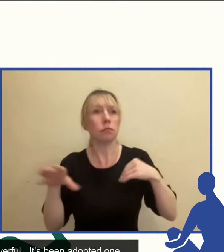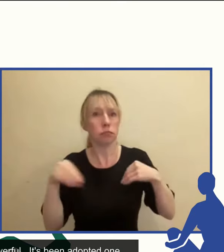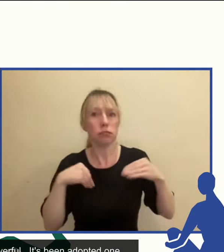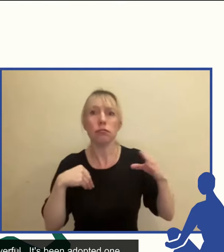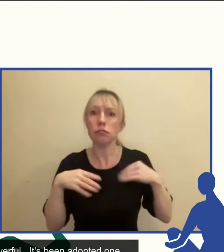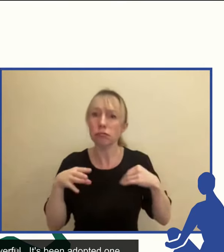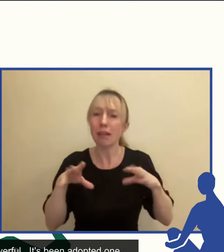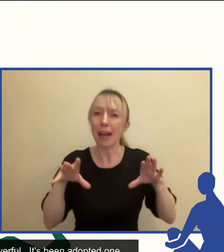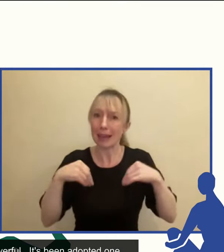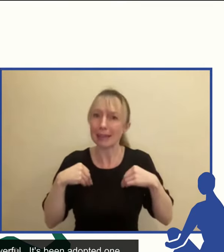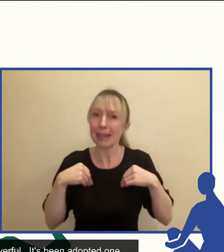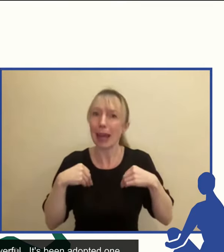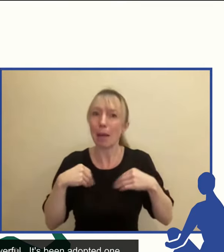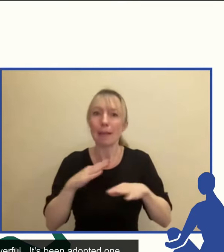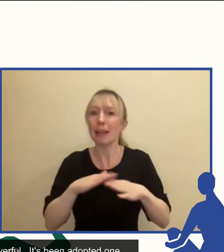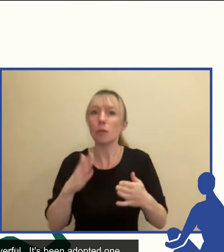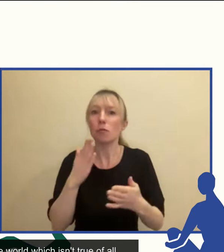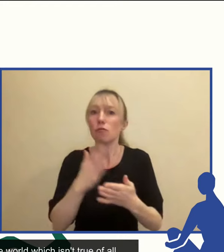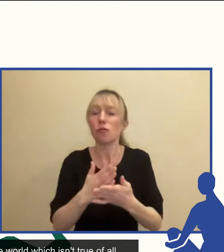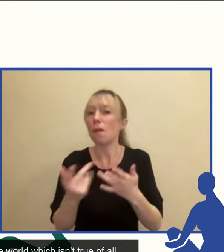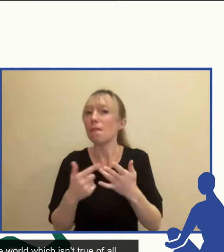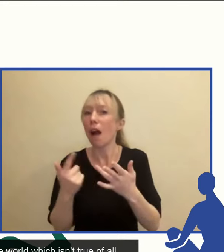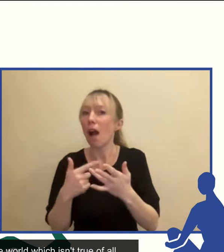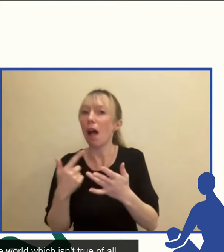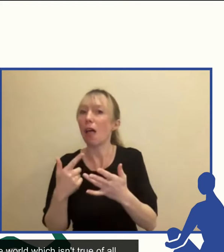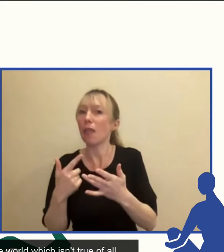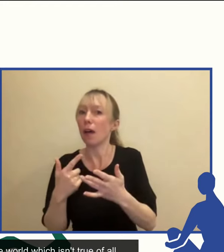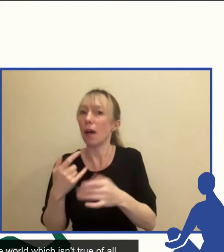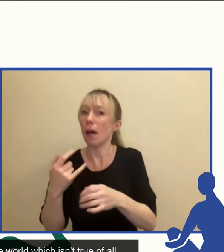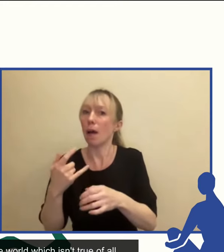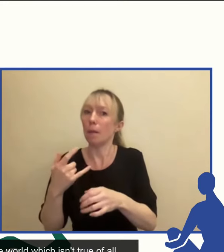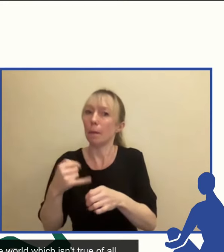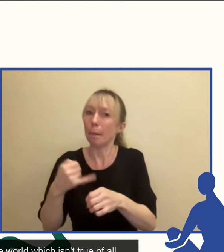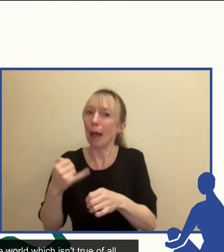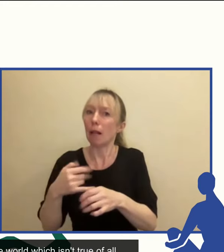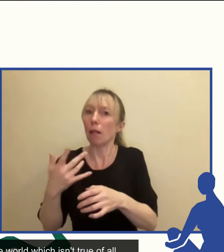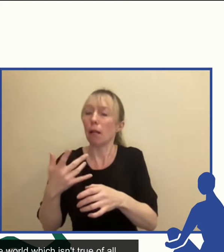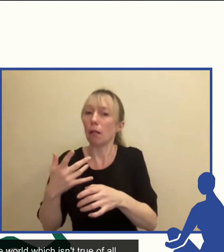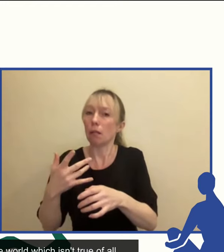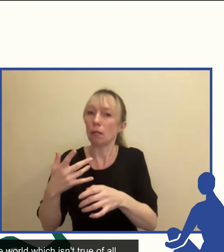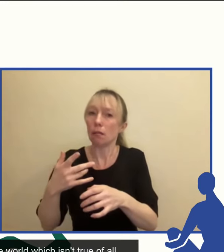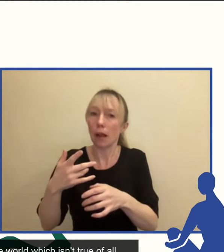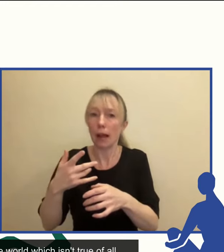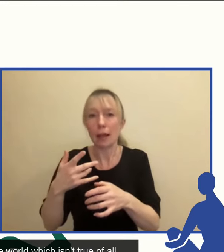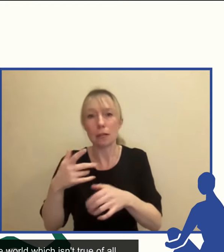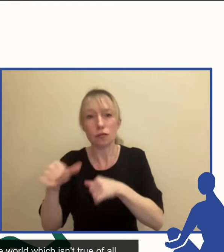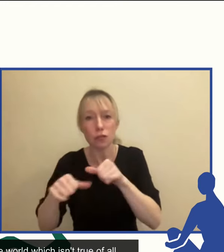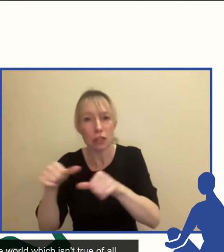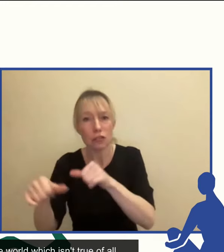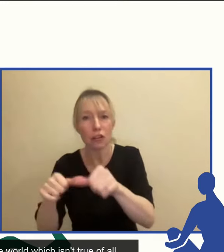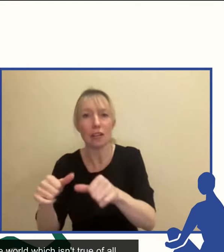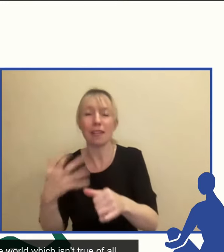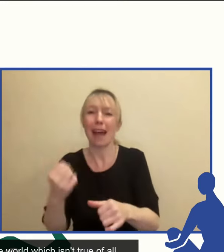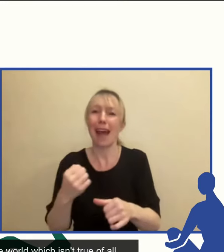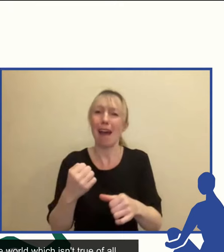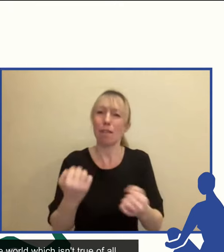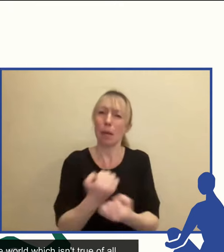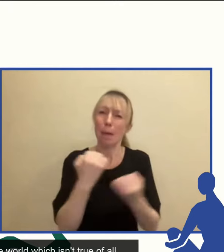medical traditions. And that tells us, I think, something about its power. It's got a great power to name and classify